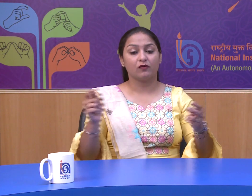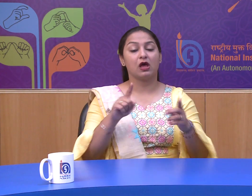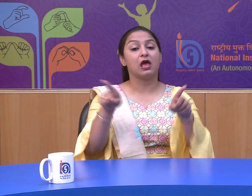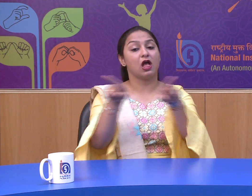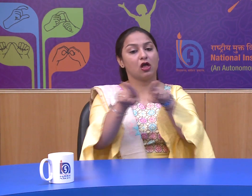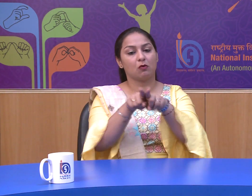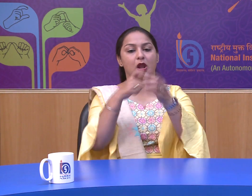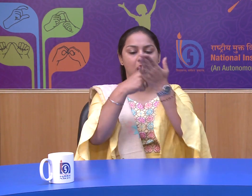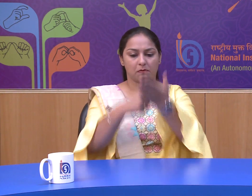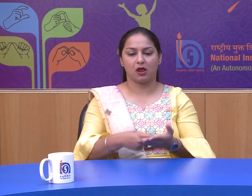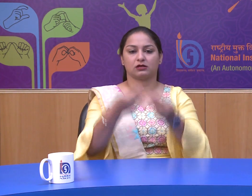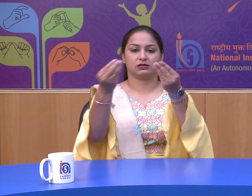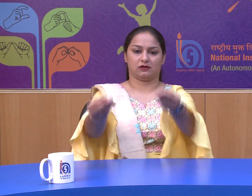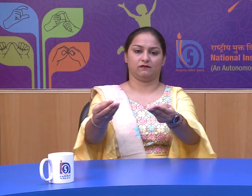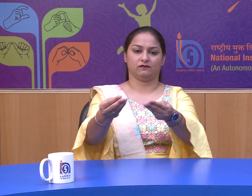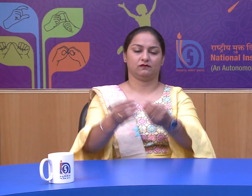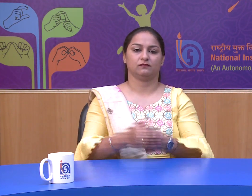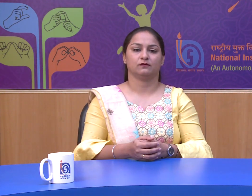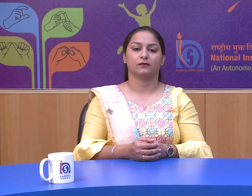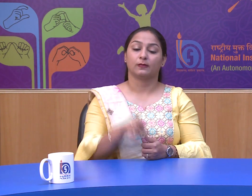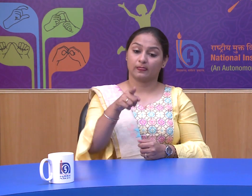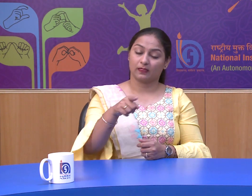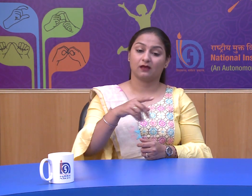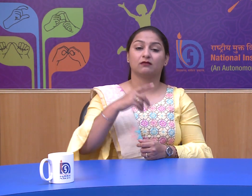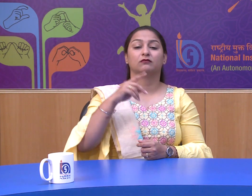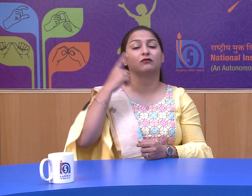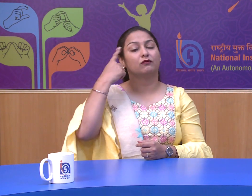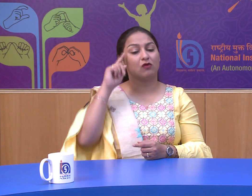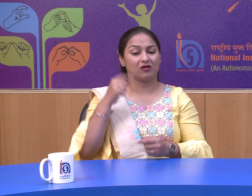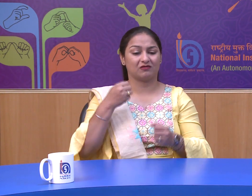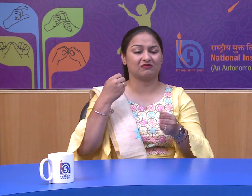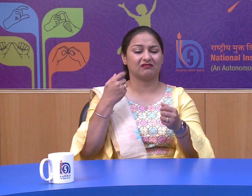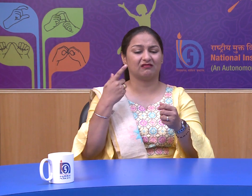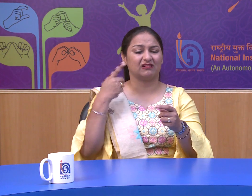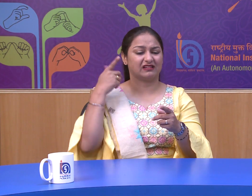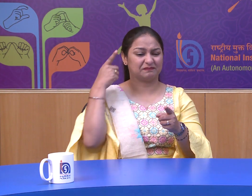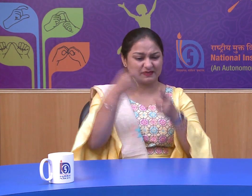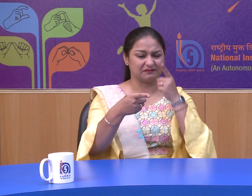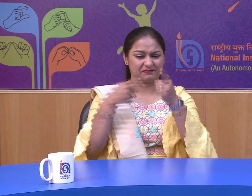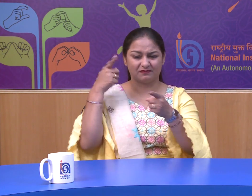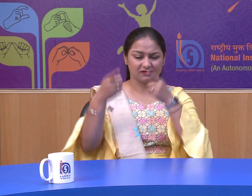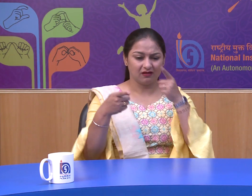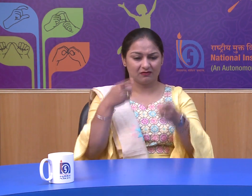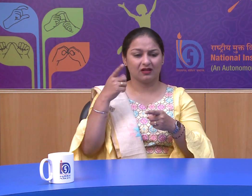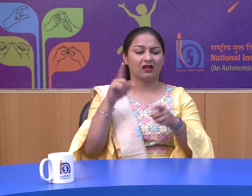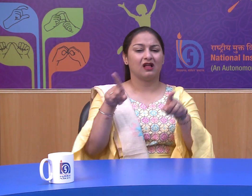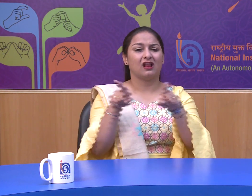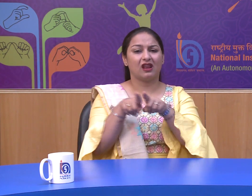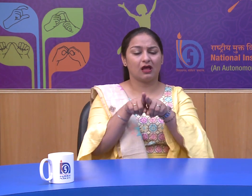servants, as well as he banned the killings of living beings and his